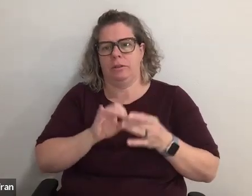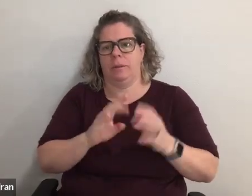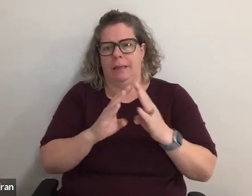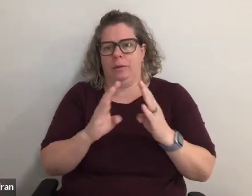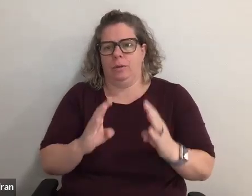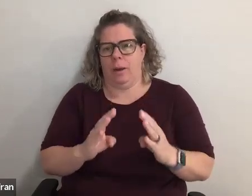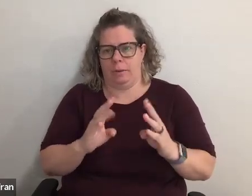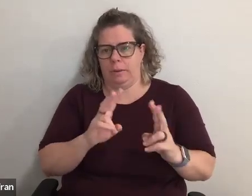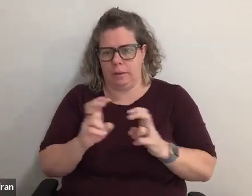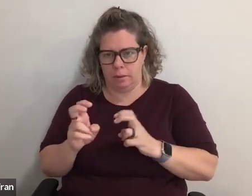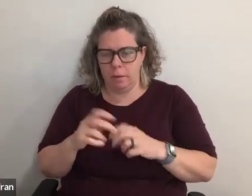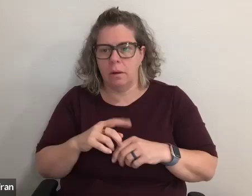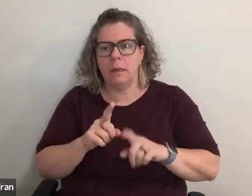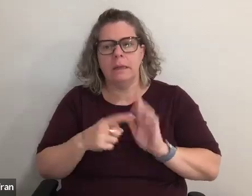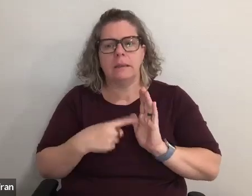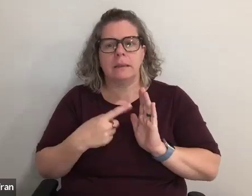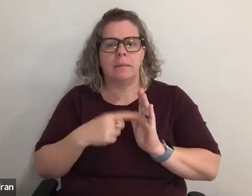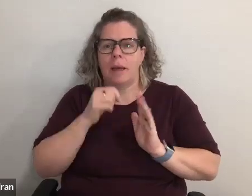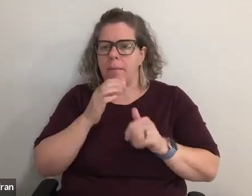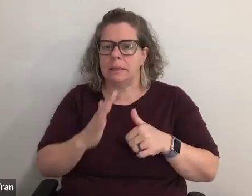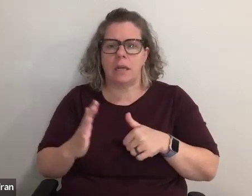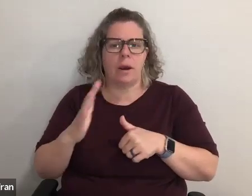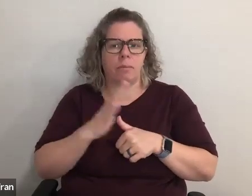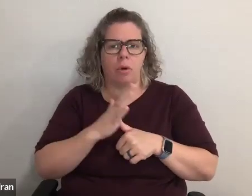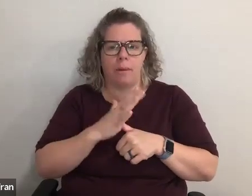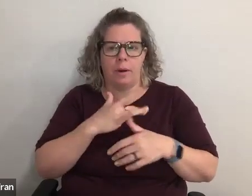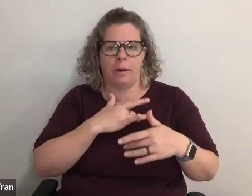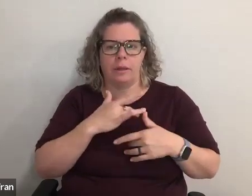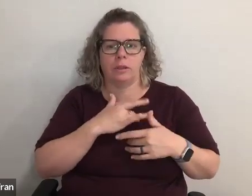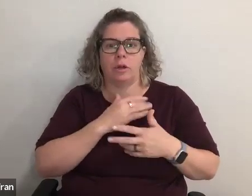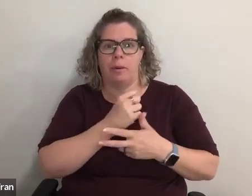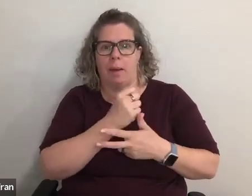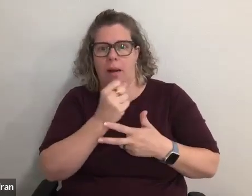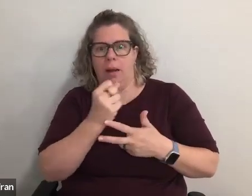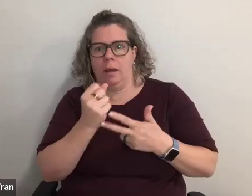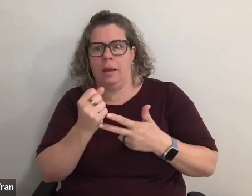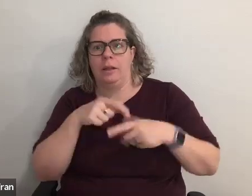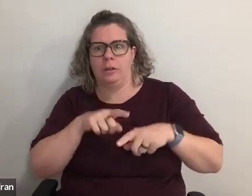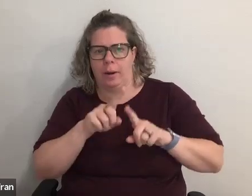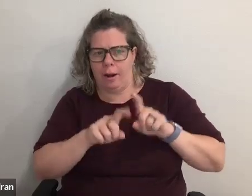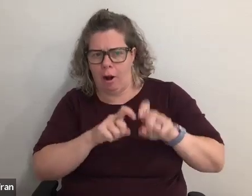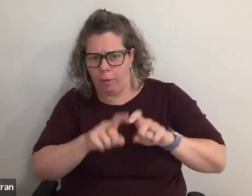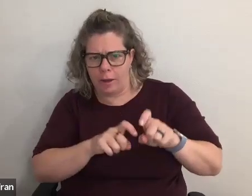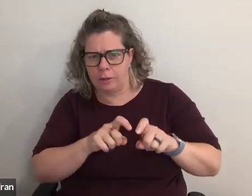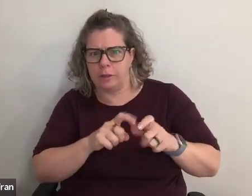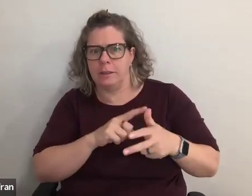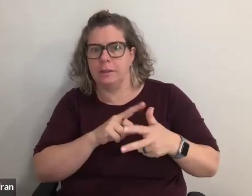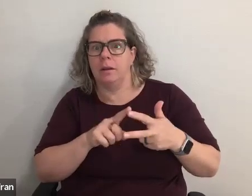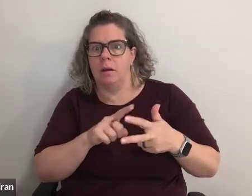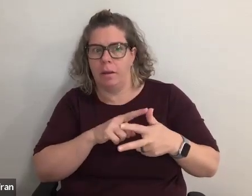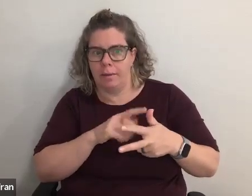across. And then sometimes that's not maybe a primary concern, but is something that ends up coming out through our assessment with the person as